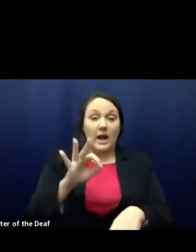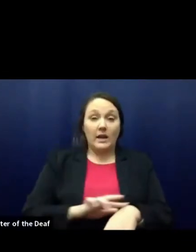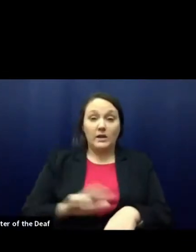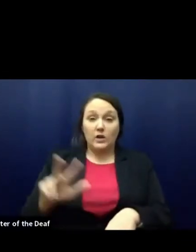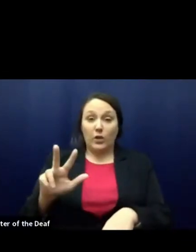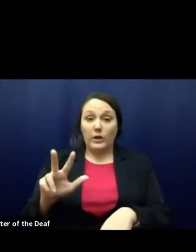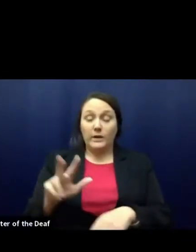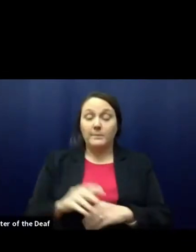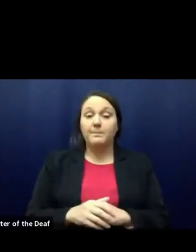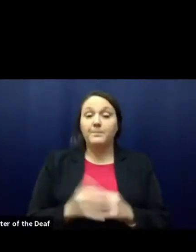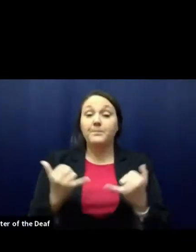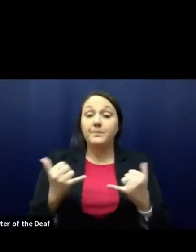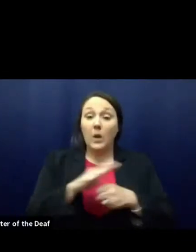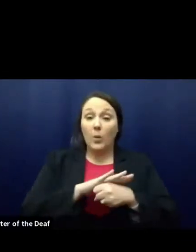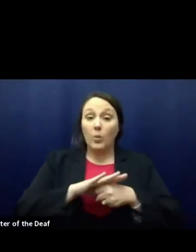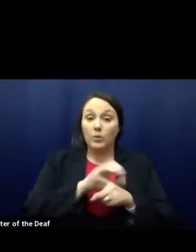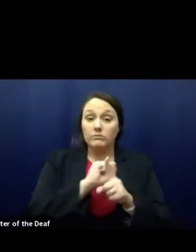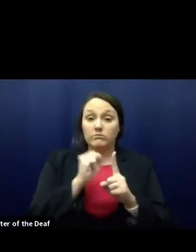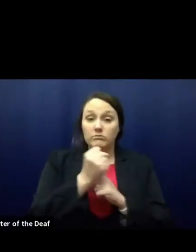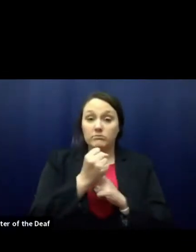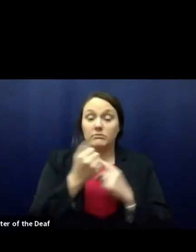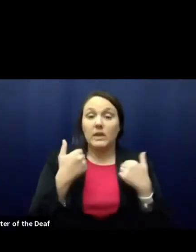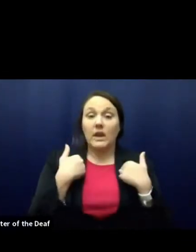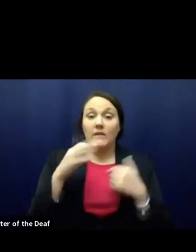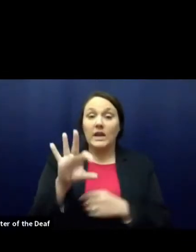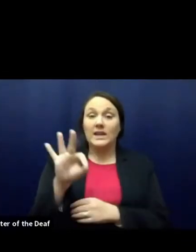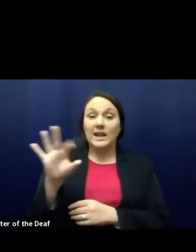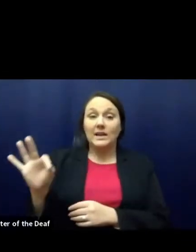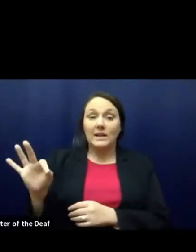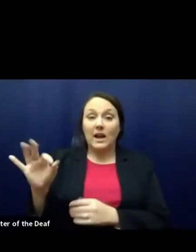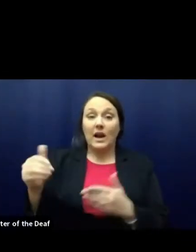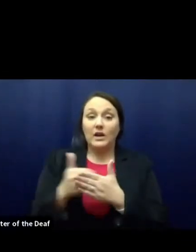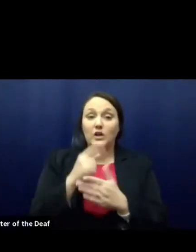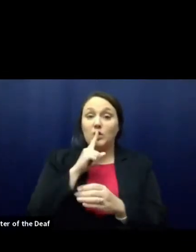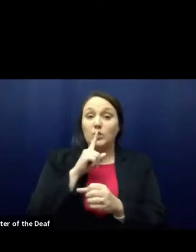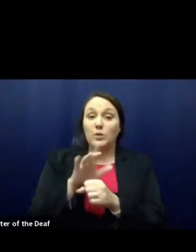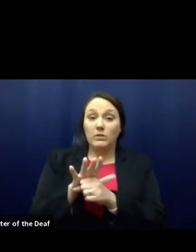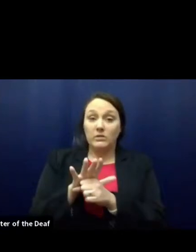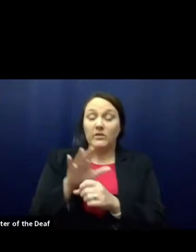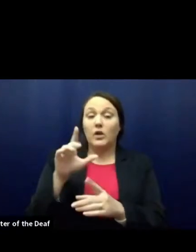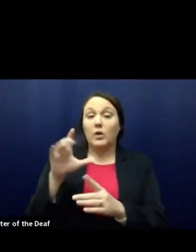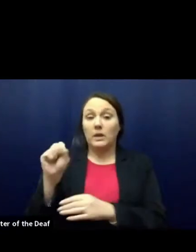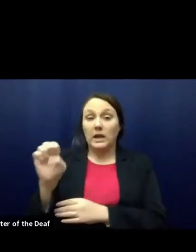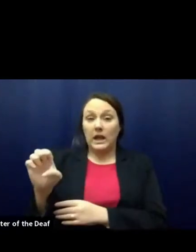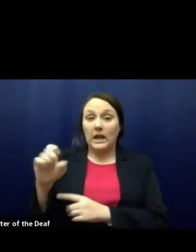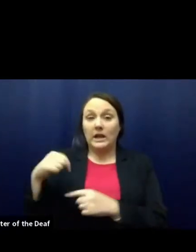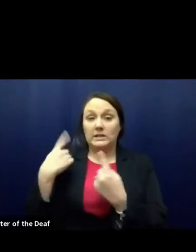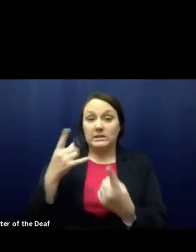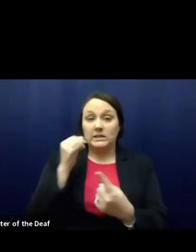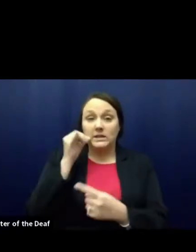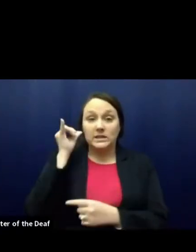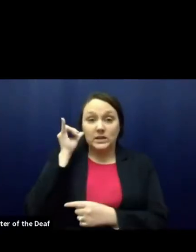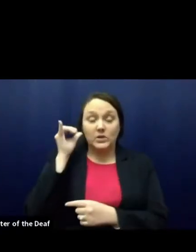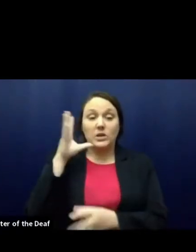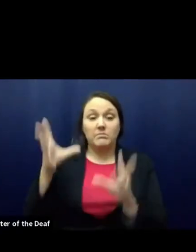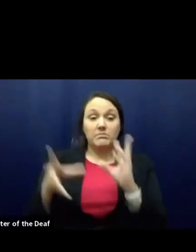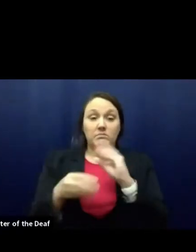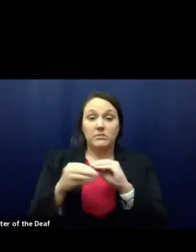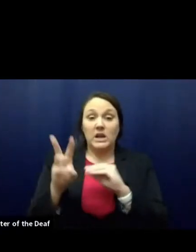into the local situation. We have 99 new confirmed cases since yesterday's report, giving us